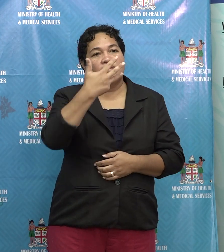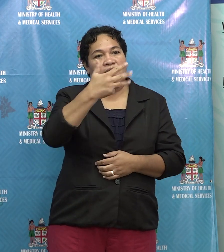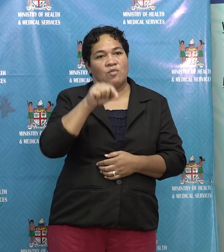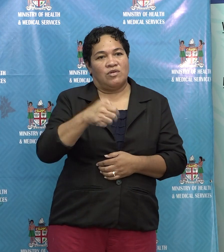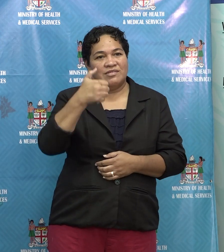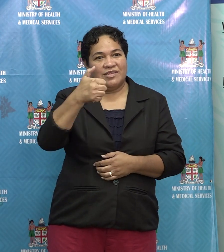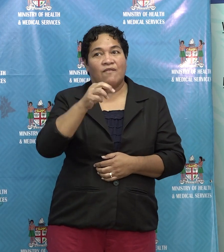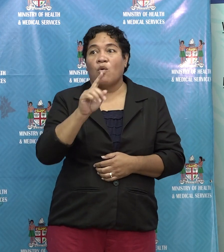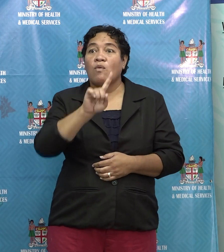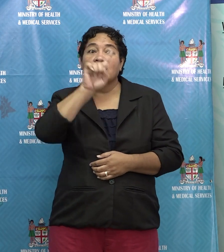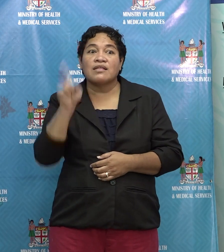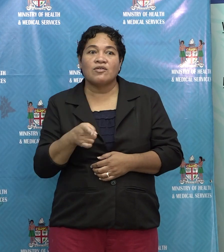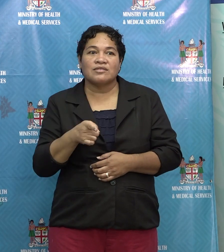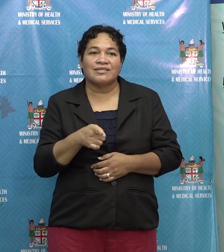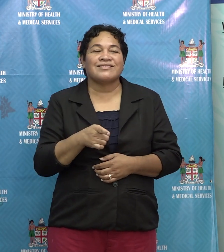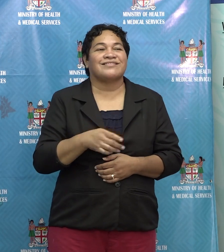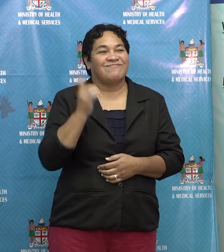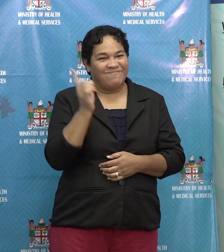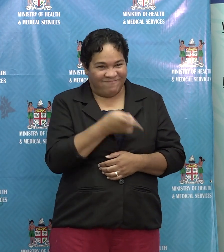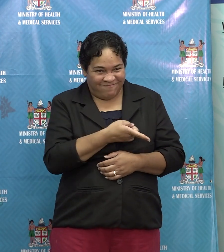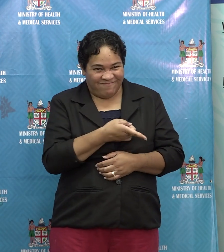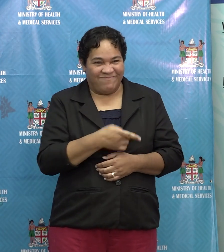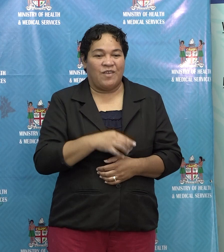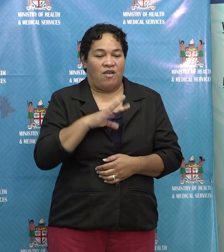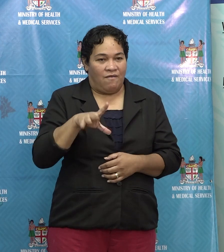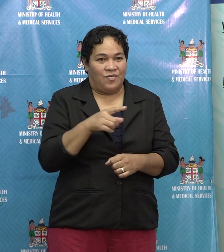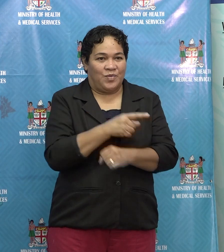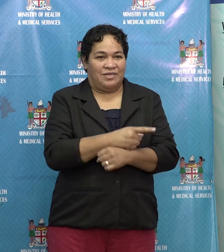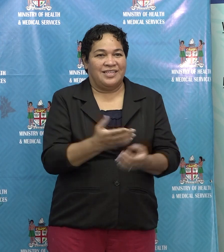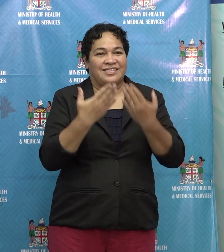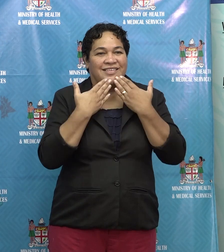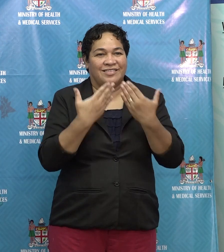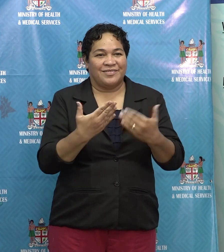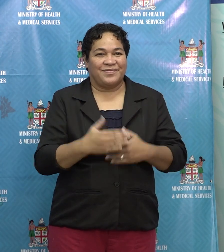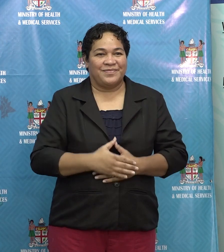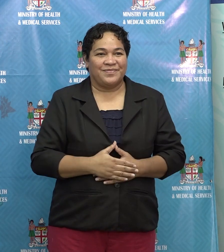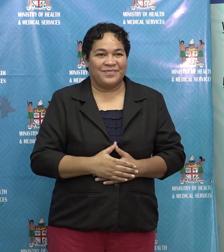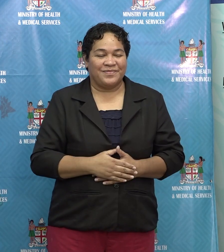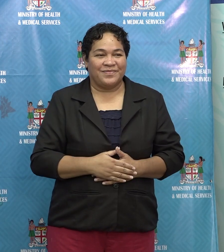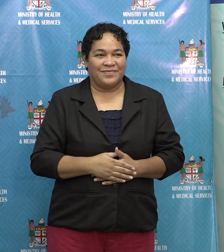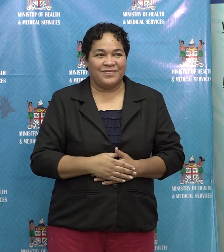per 1,000 population per week. Thank you.